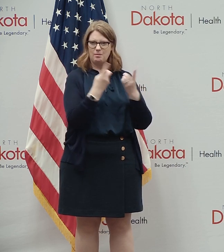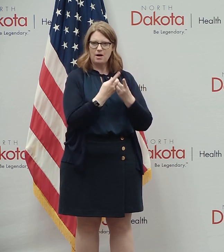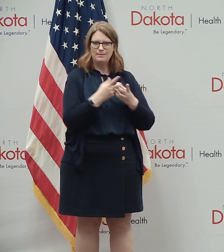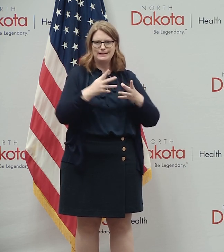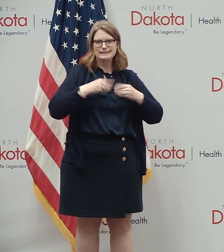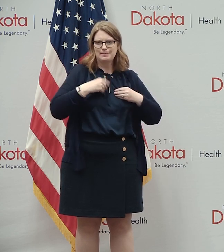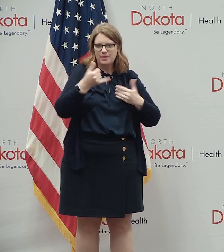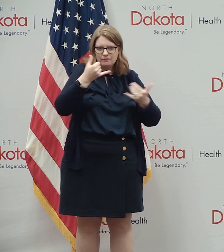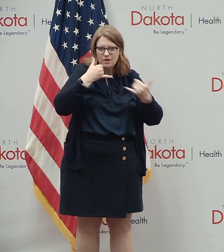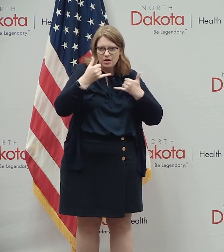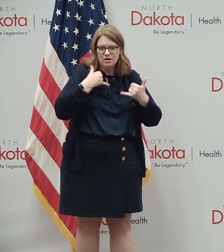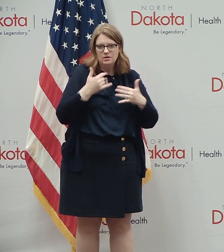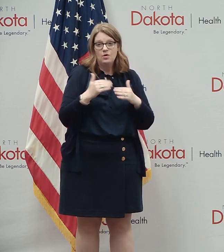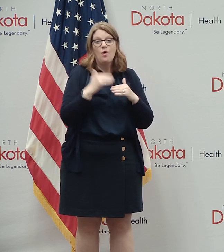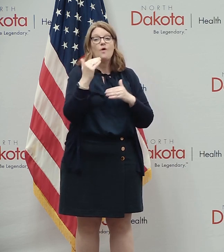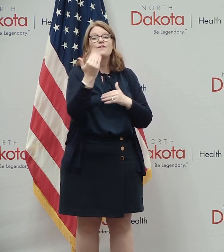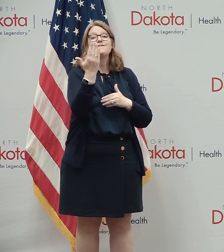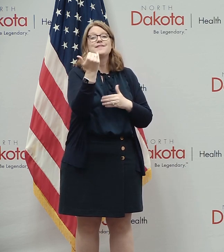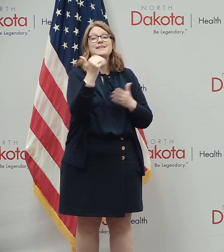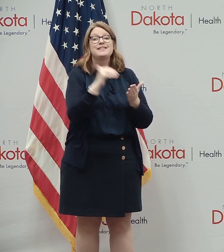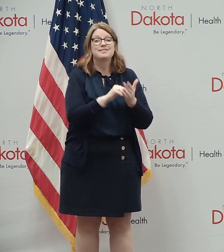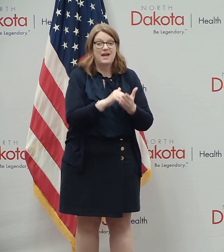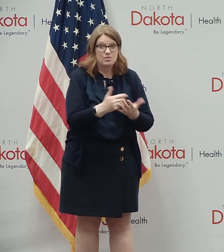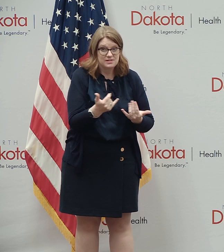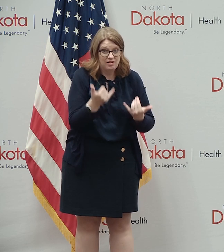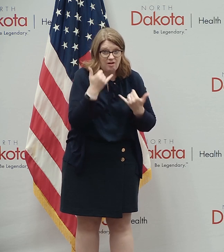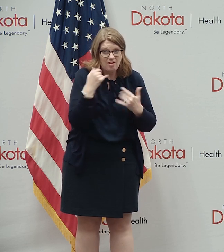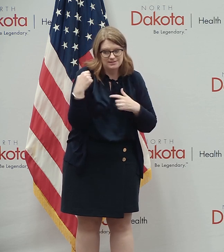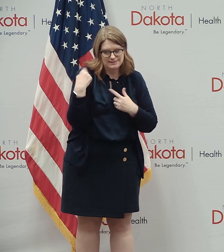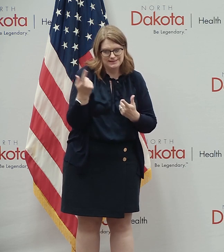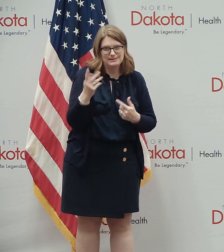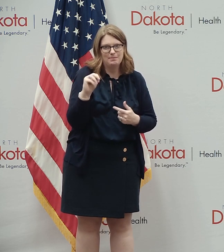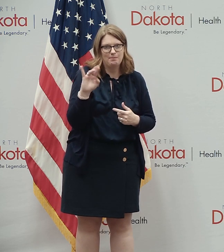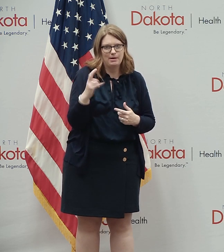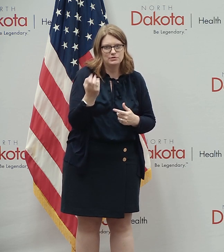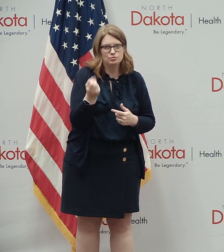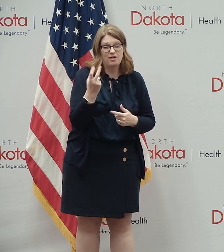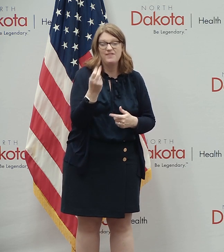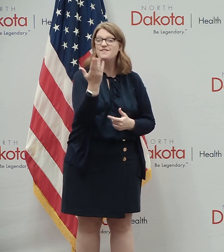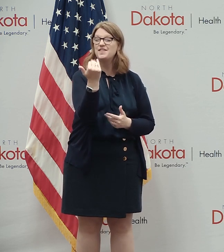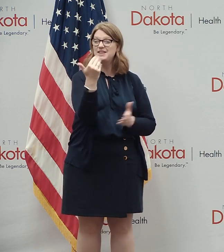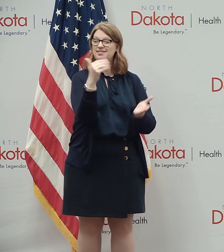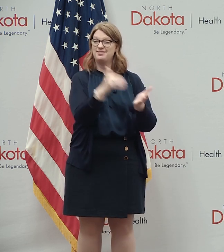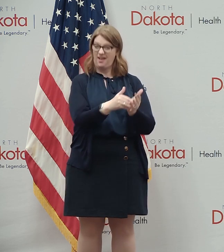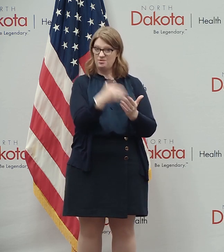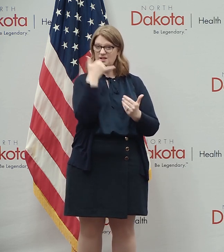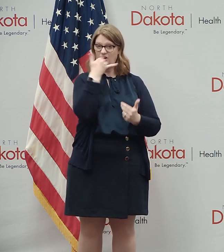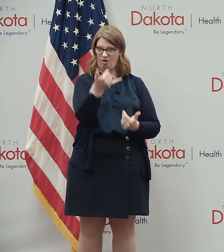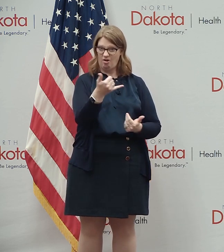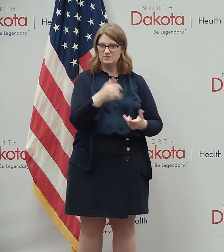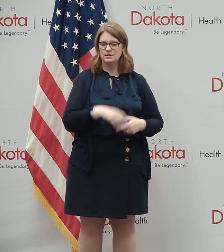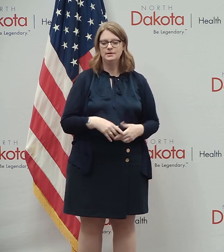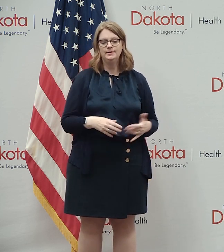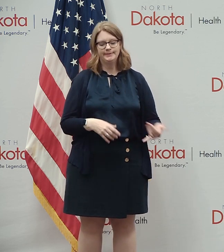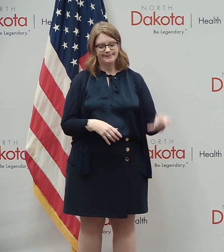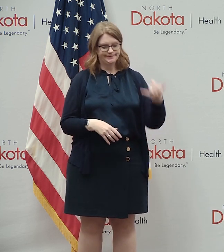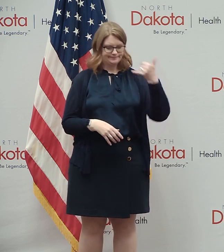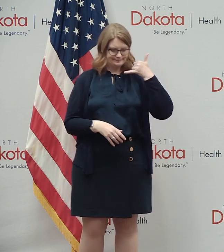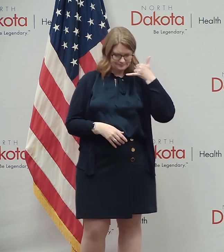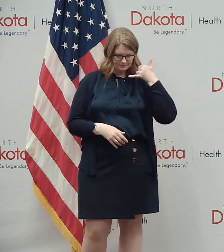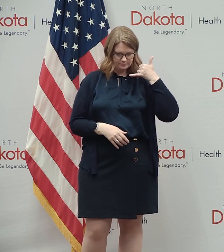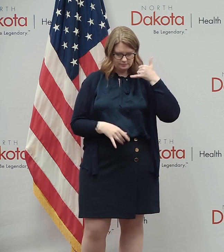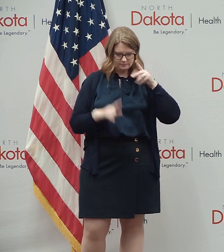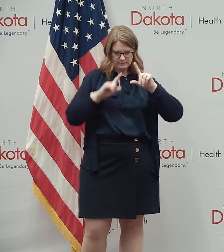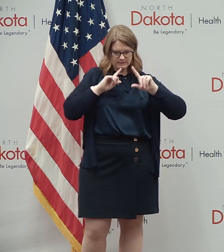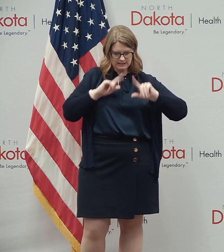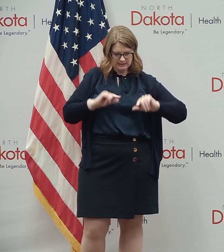taken over 15,000 calls since March 12th, and questions come in like